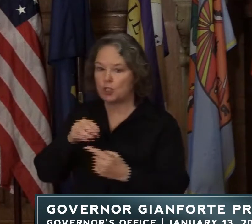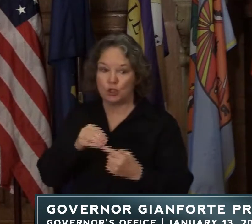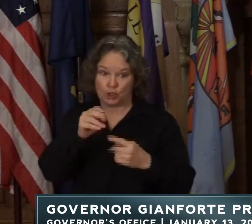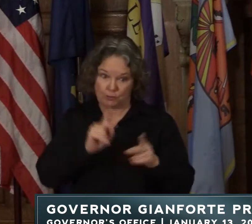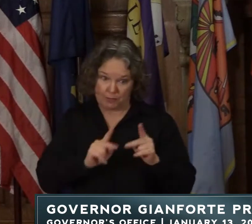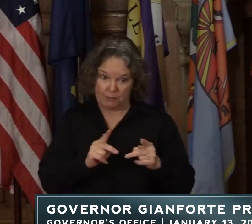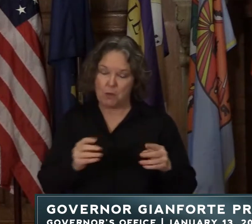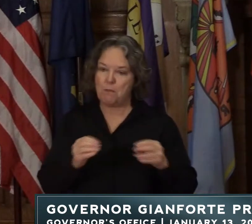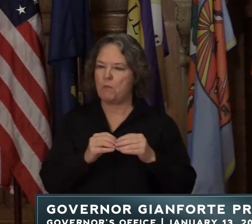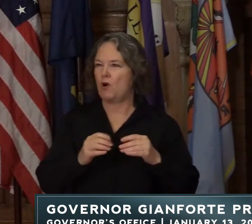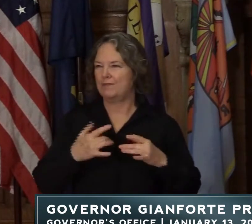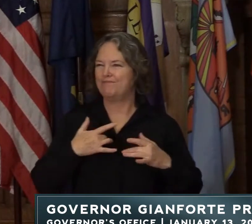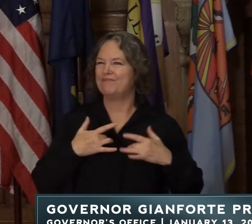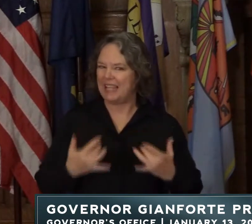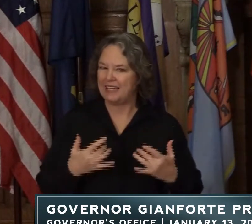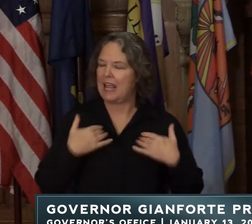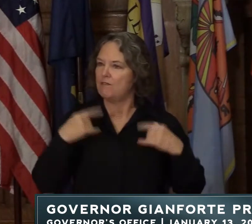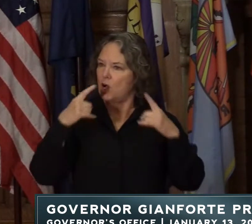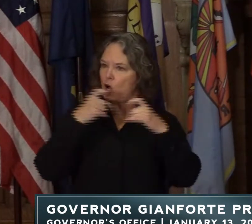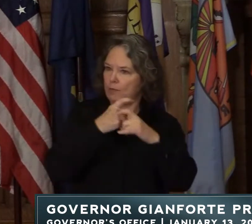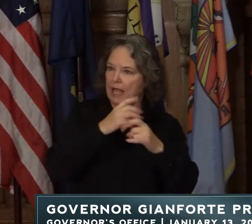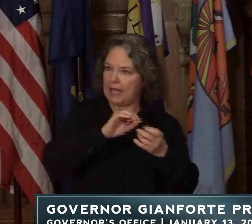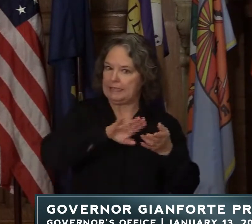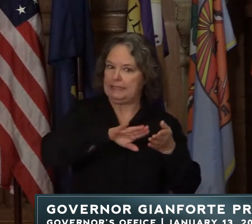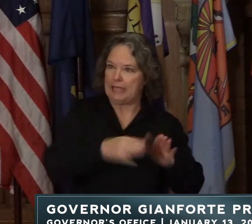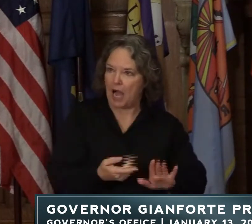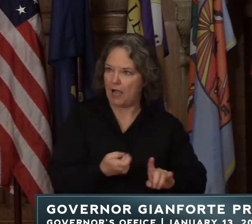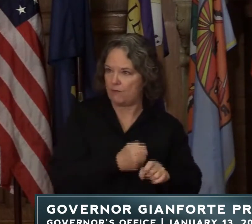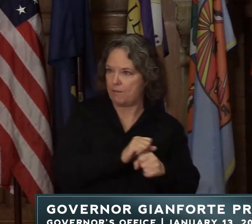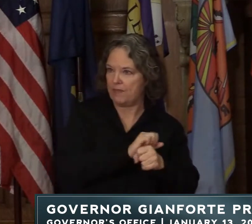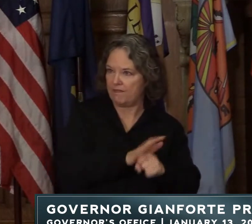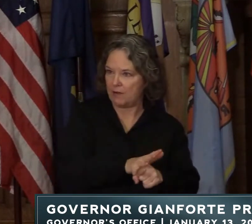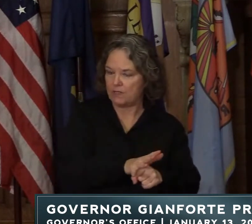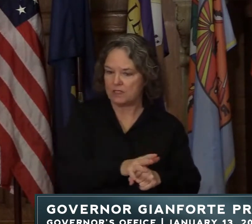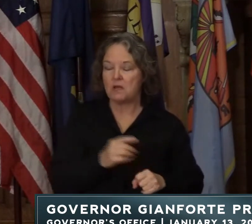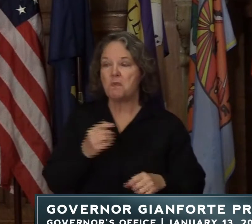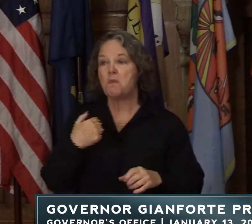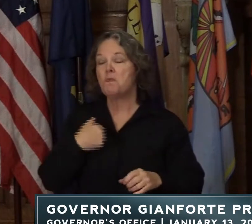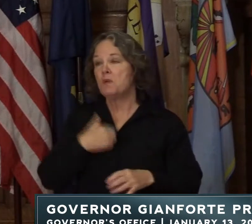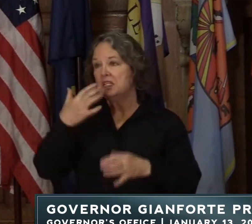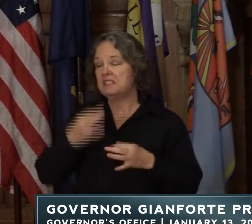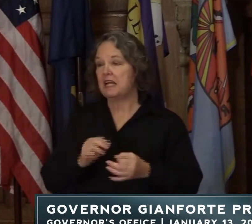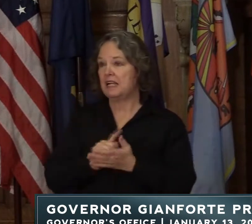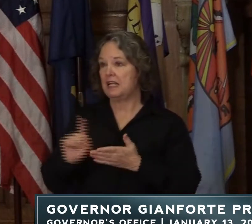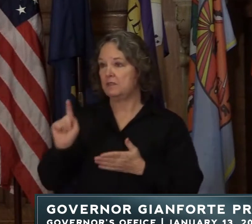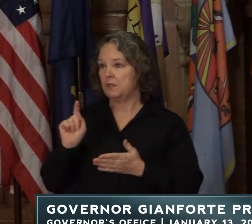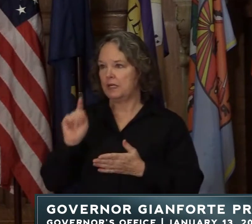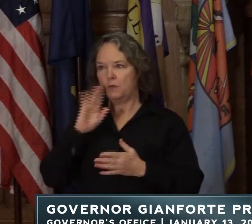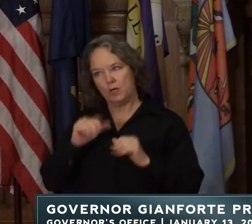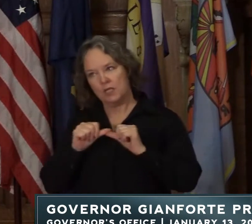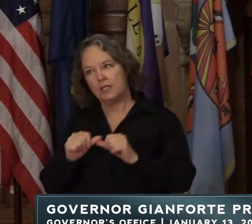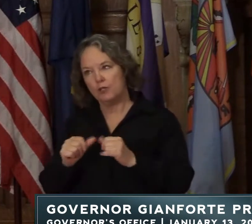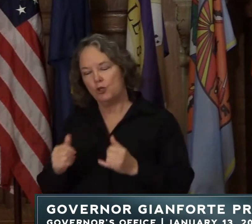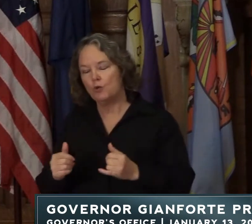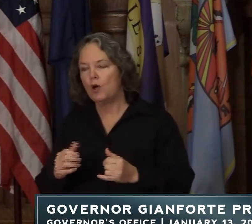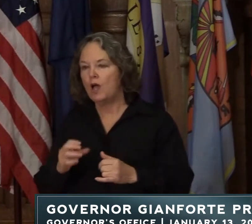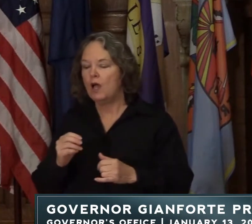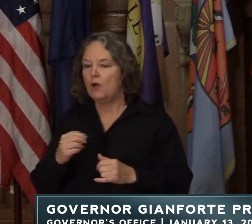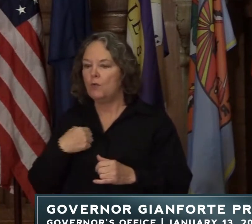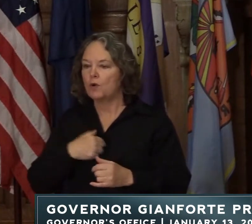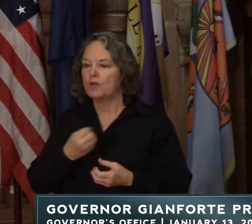have complications and die from this virus. We've made the decision last week, and we're continuing it today. We're going to get to the vaccine